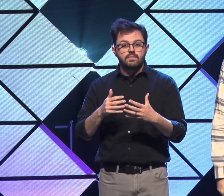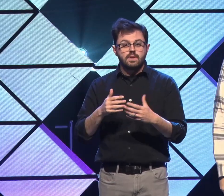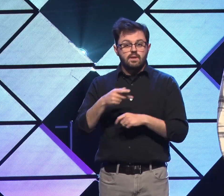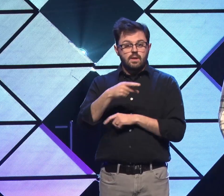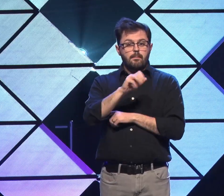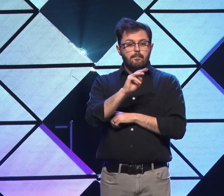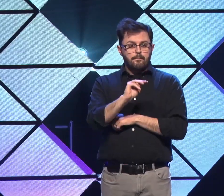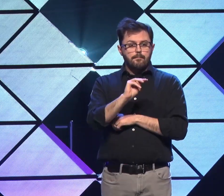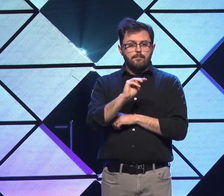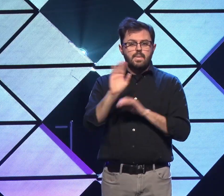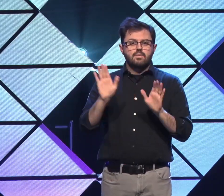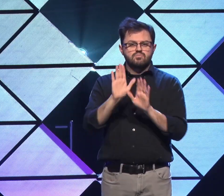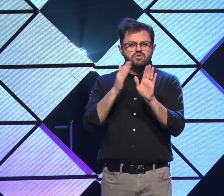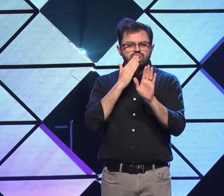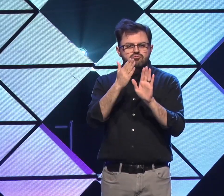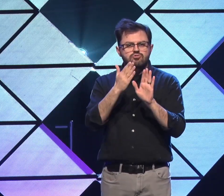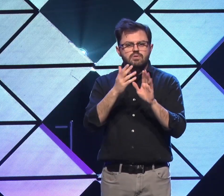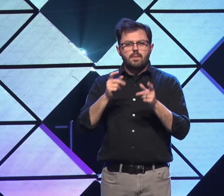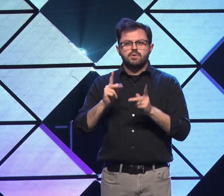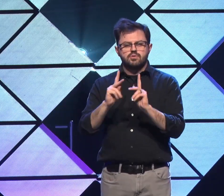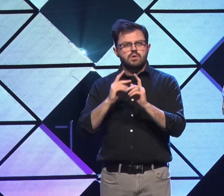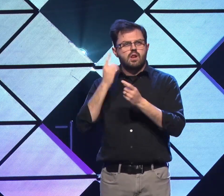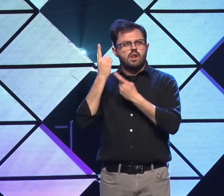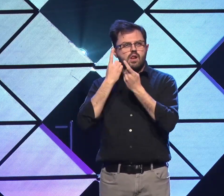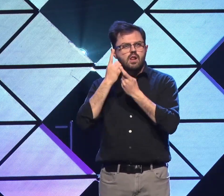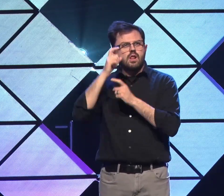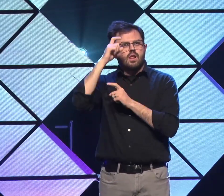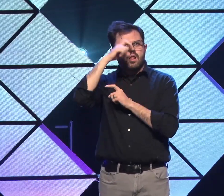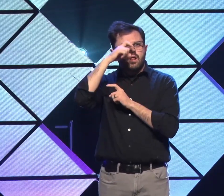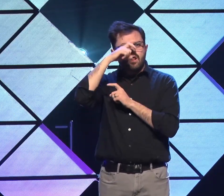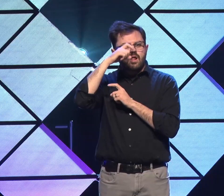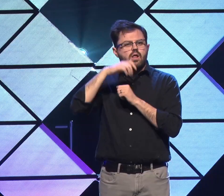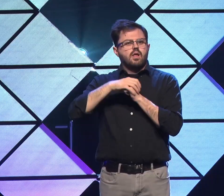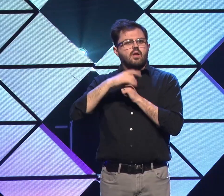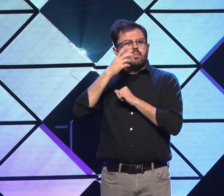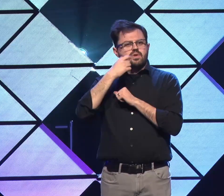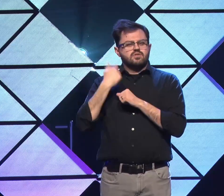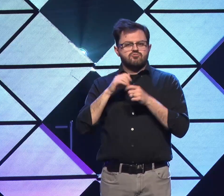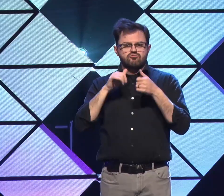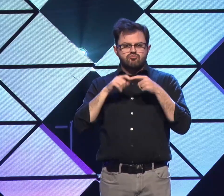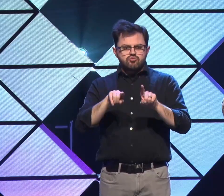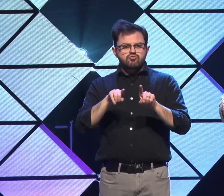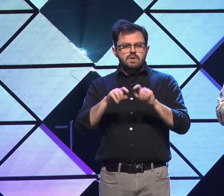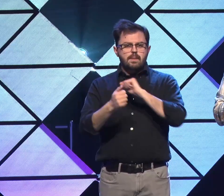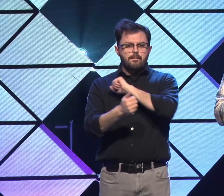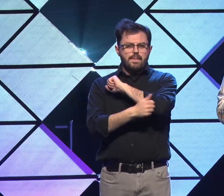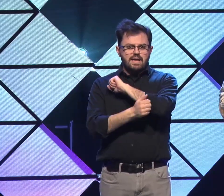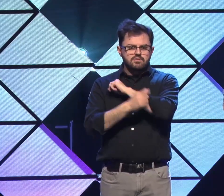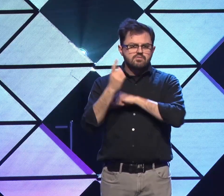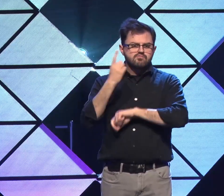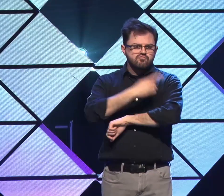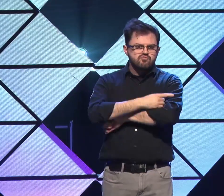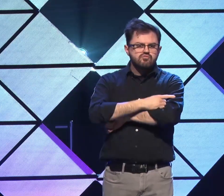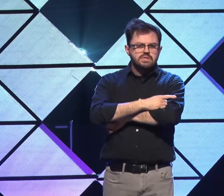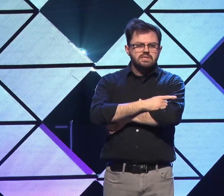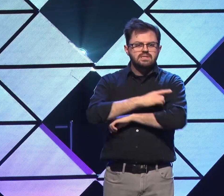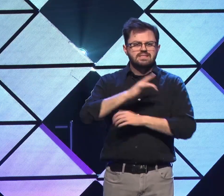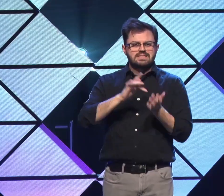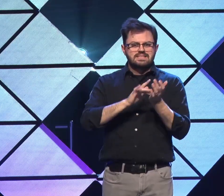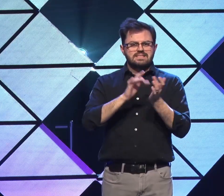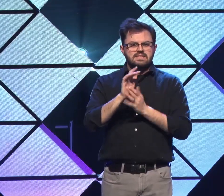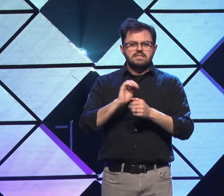some wisdom because during the Passover week of Jesus' life, he organized 2